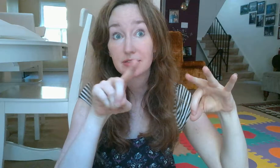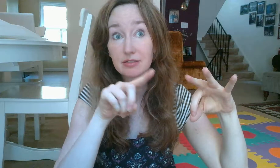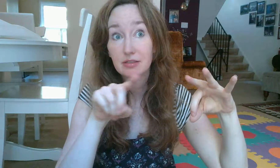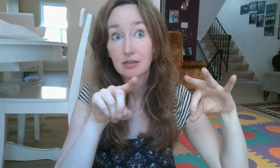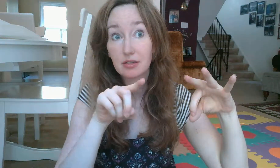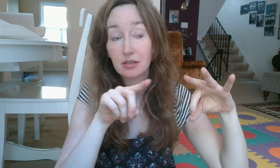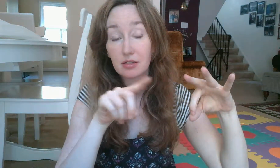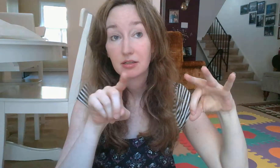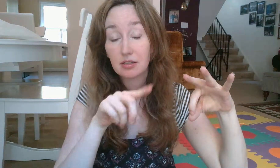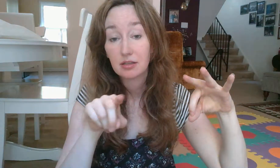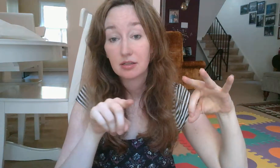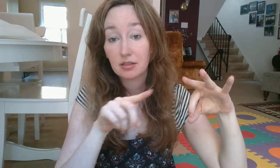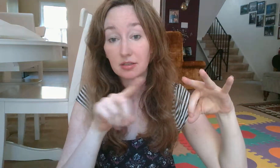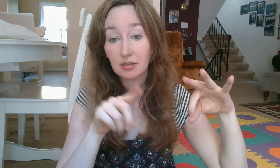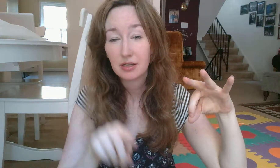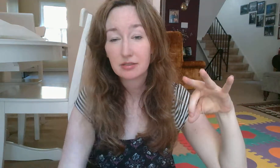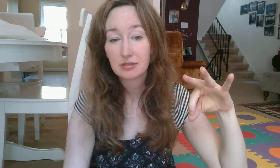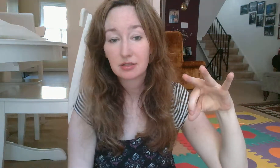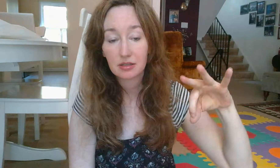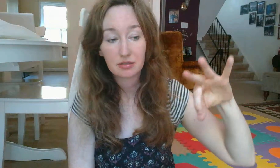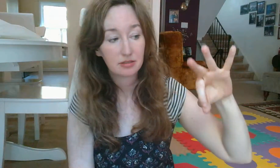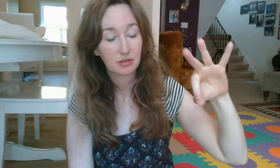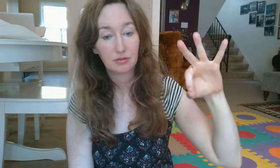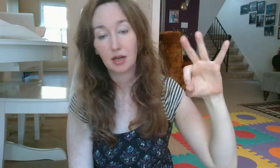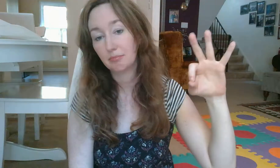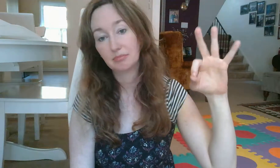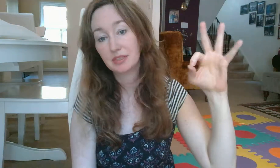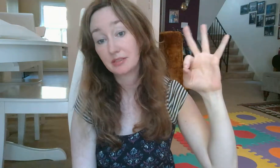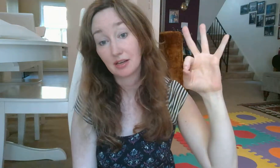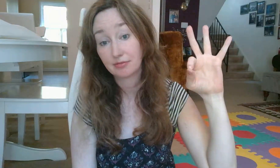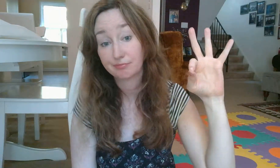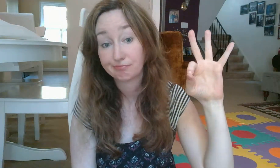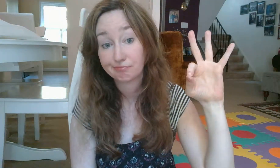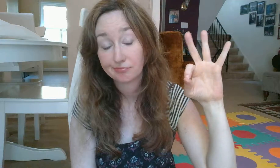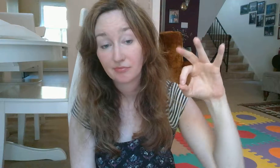has the lines. So this is F.